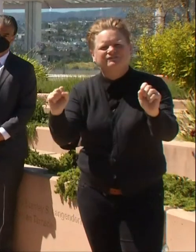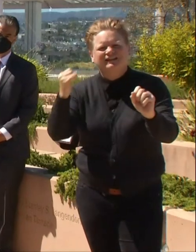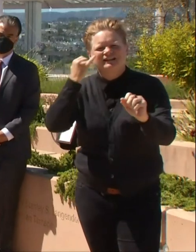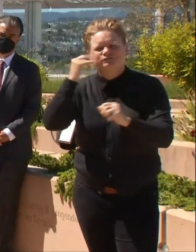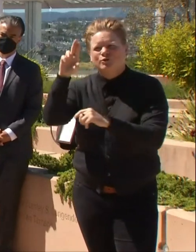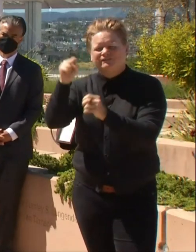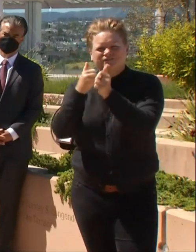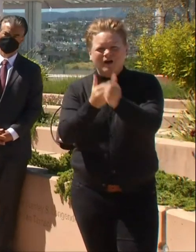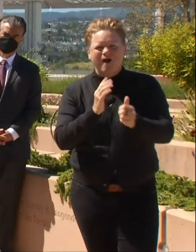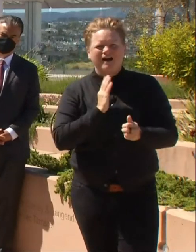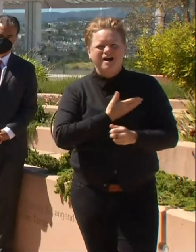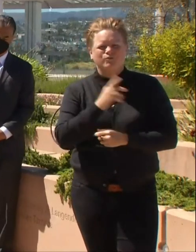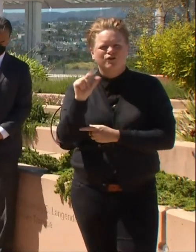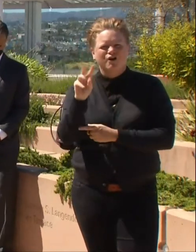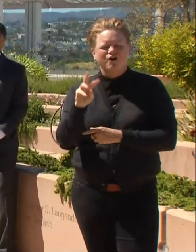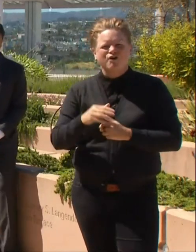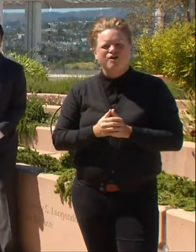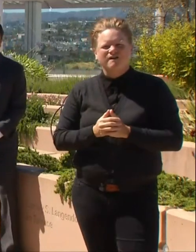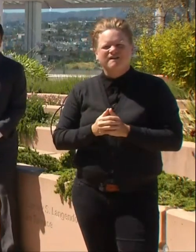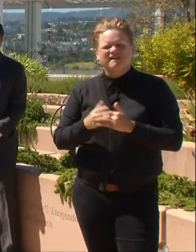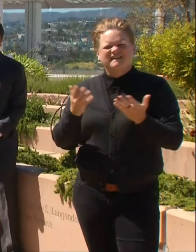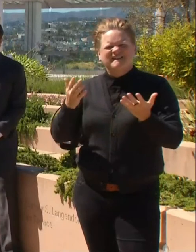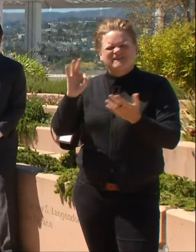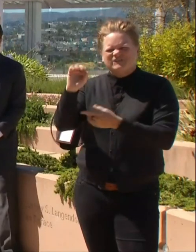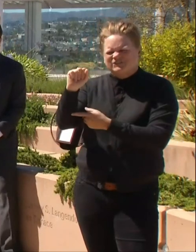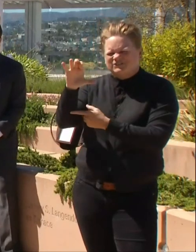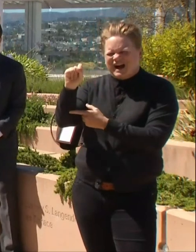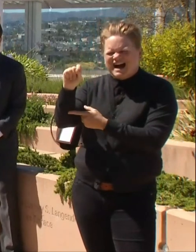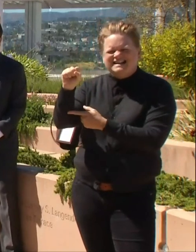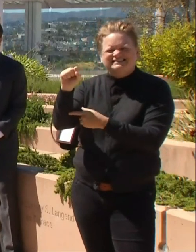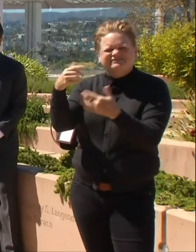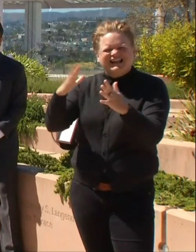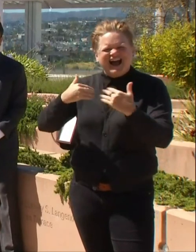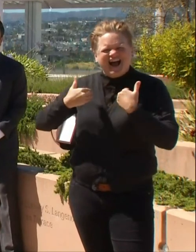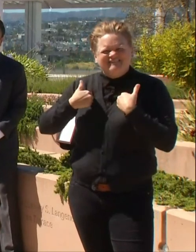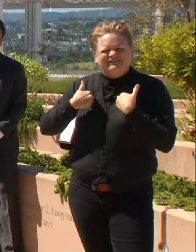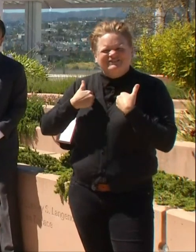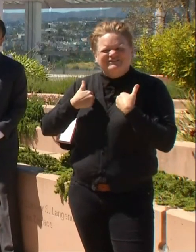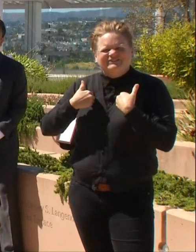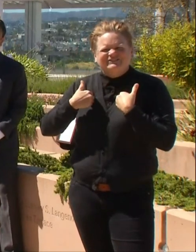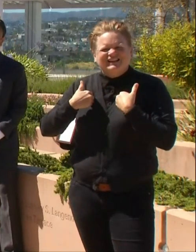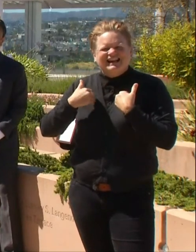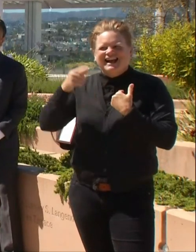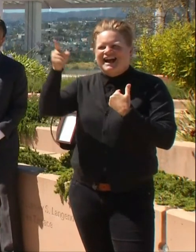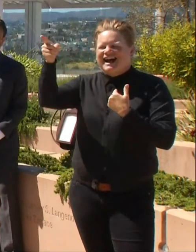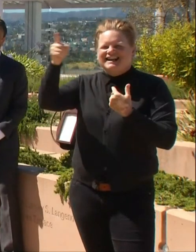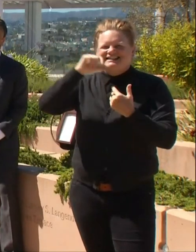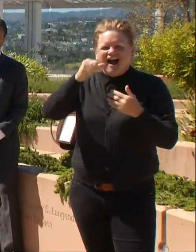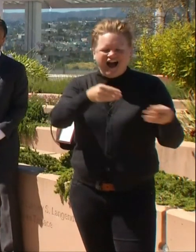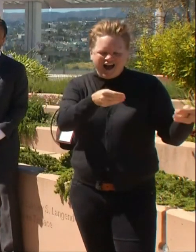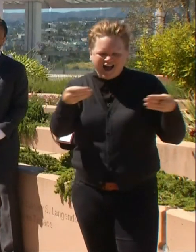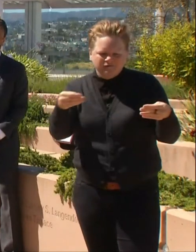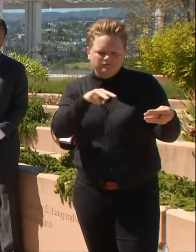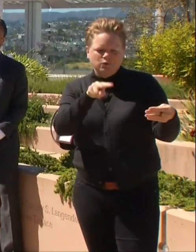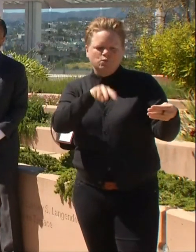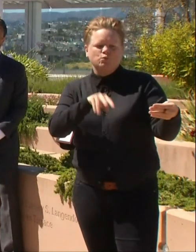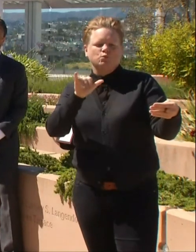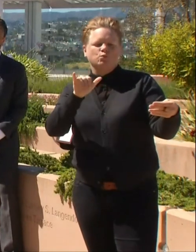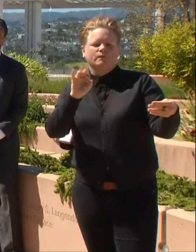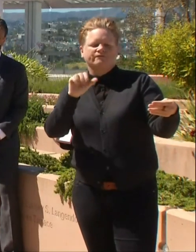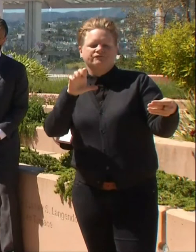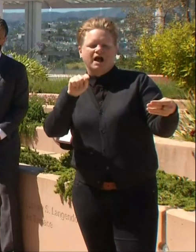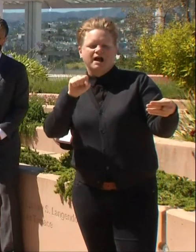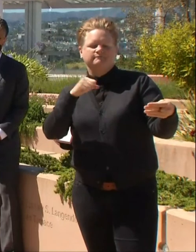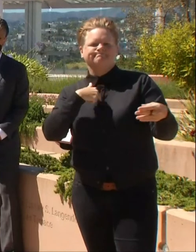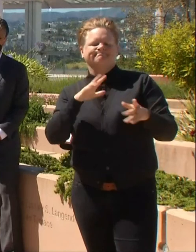facts that you see in this decision. This decision makes reference, false reference, to COVID deaths, makes an